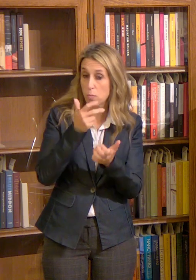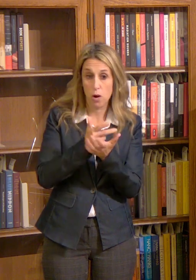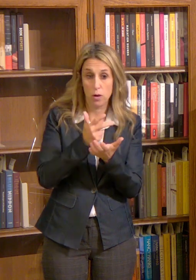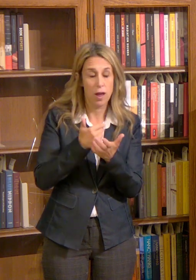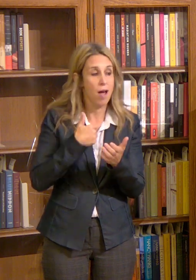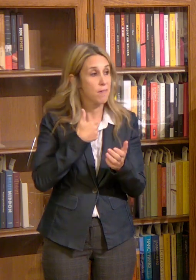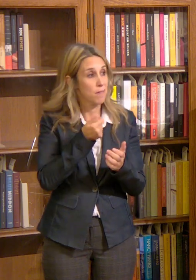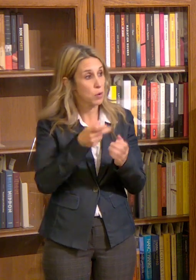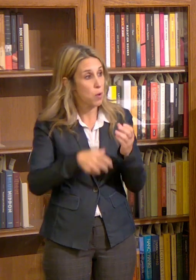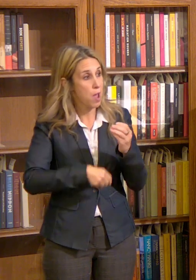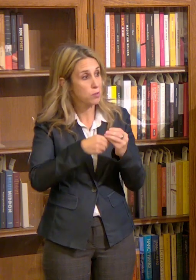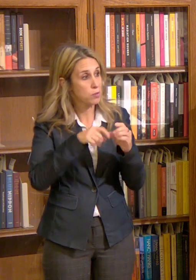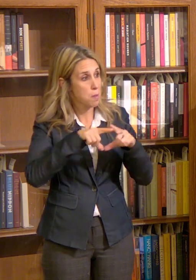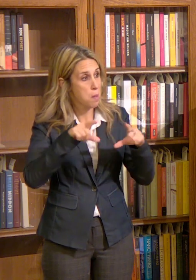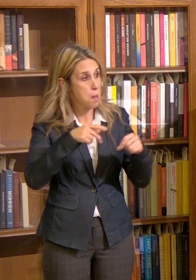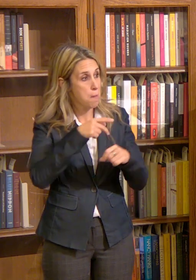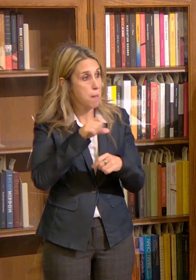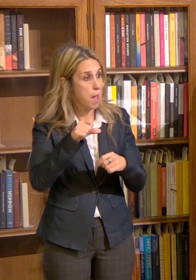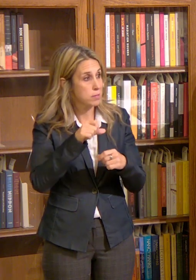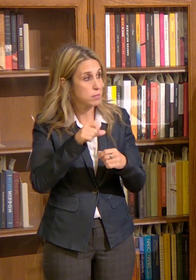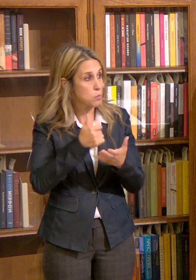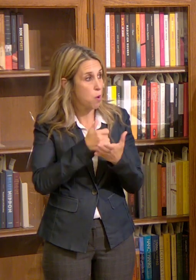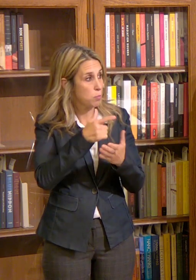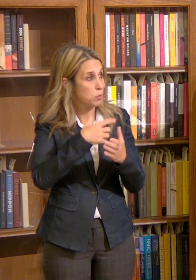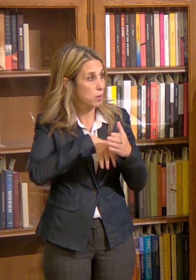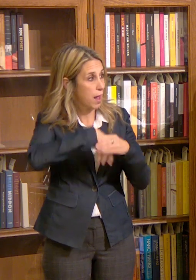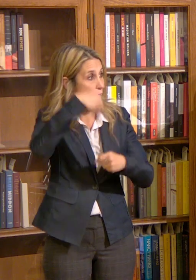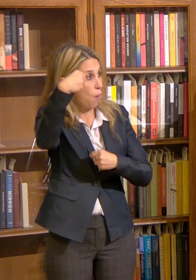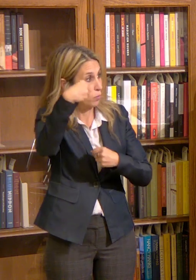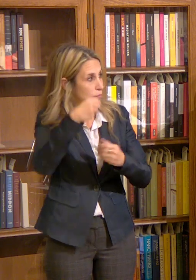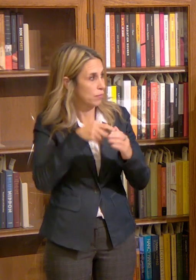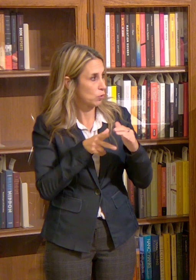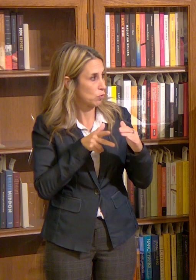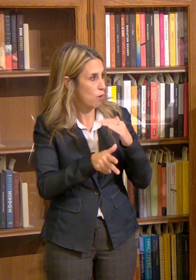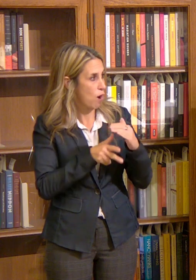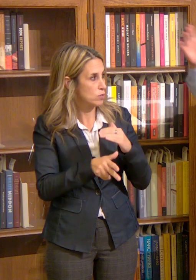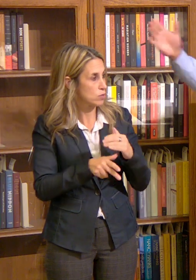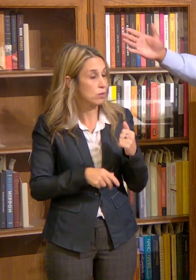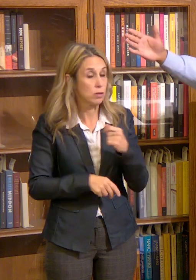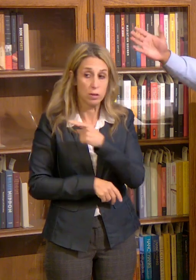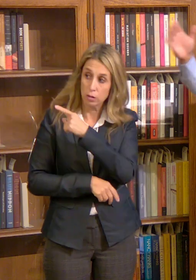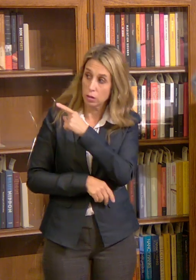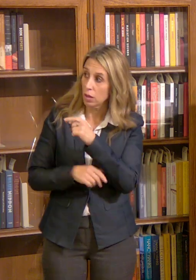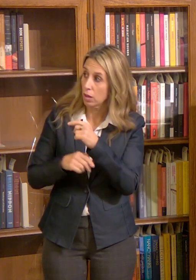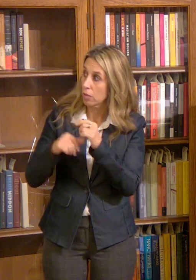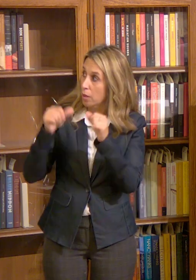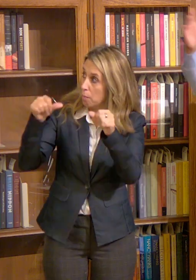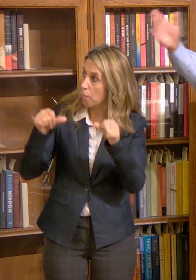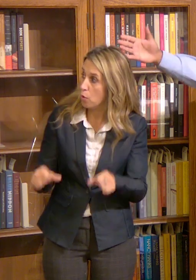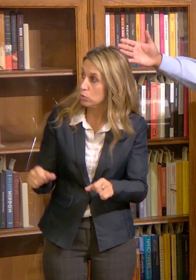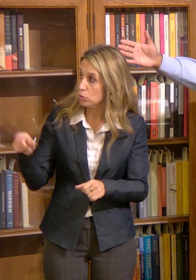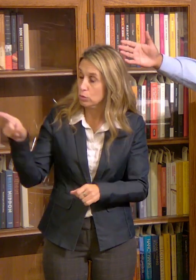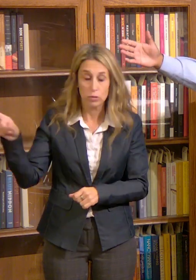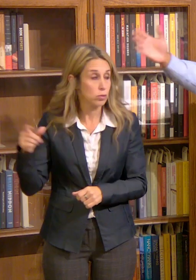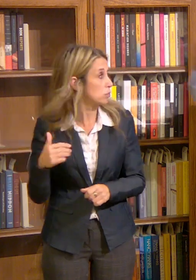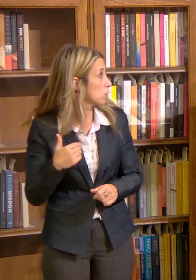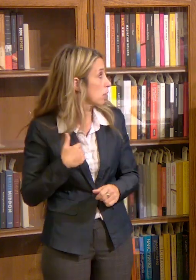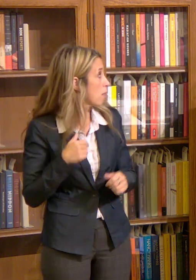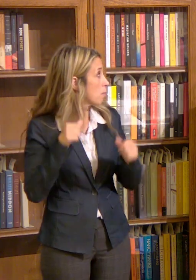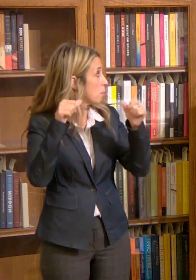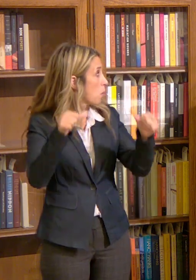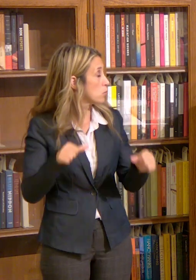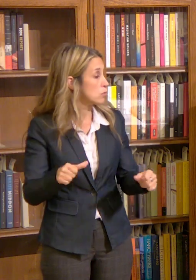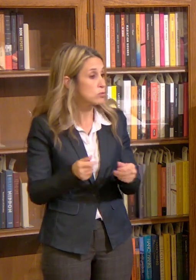few extra passes to help get you out of the garage if necessary uh the post that's been displayed we have